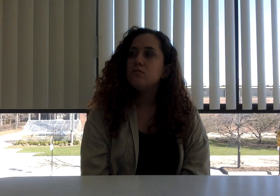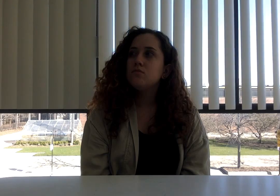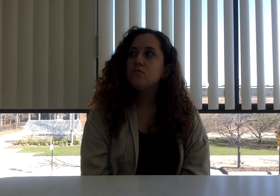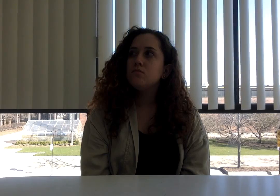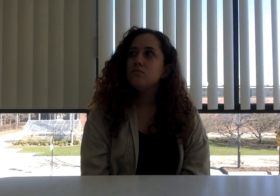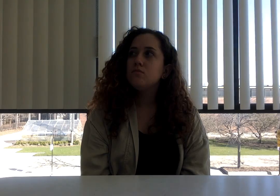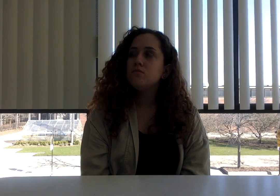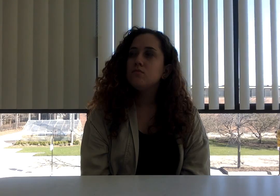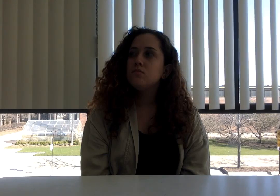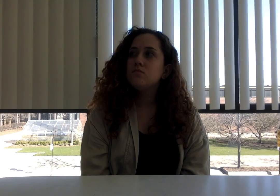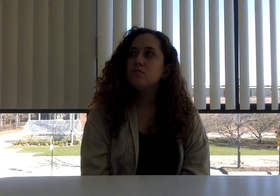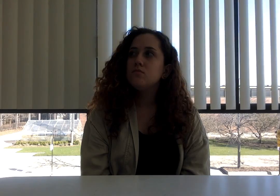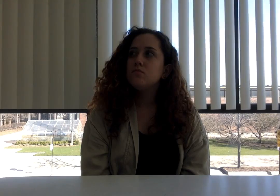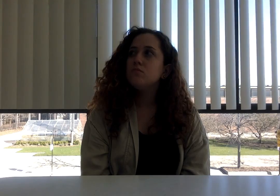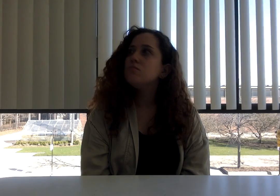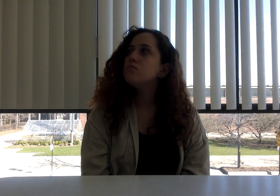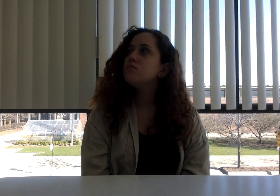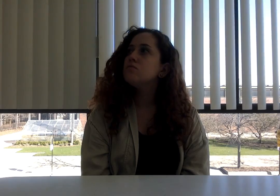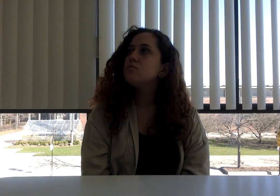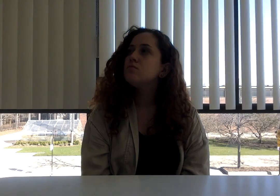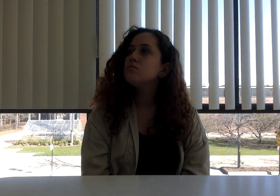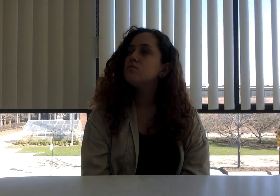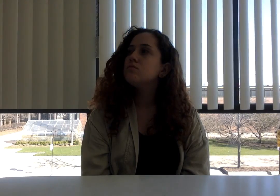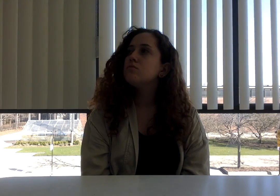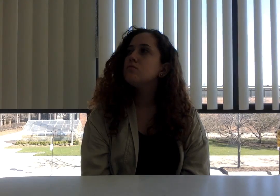So, 1 plus 5 is